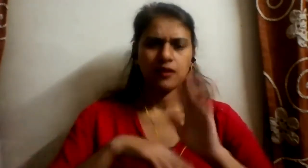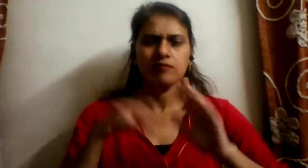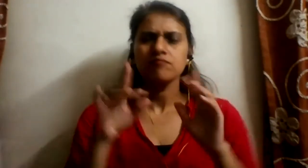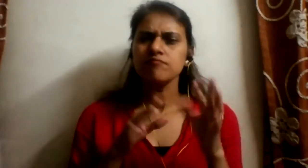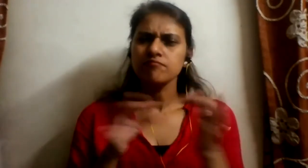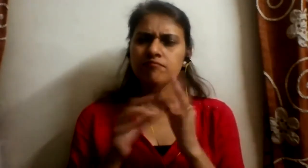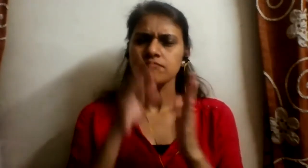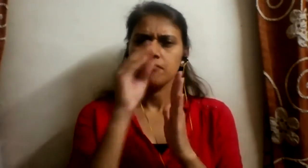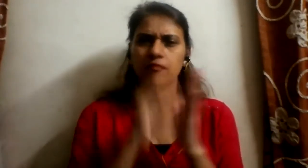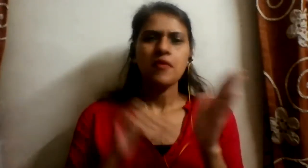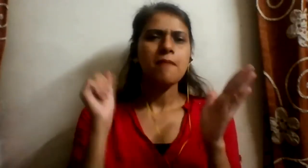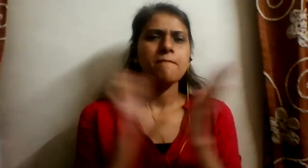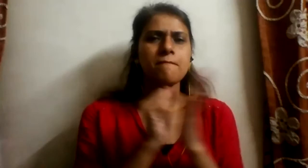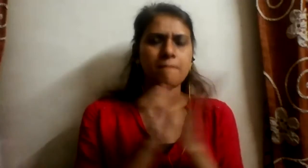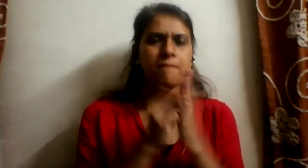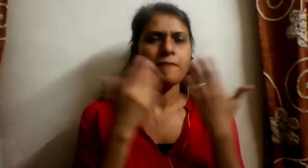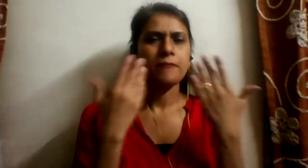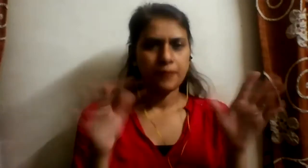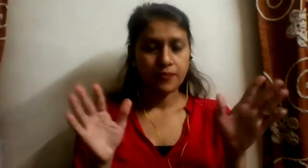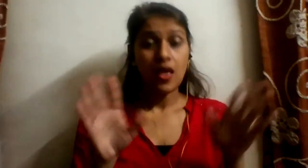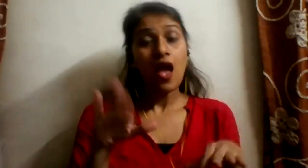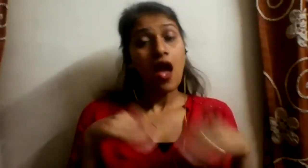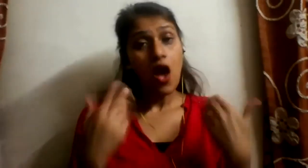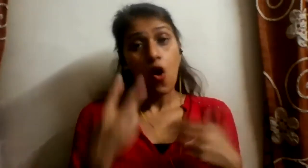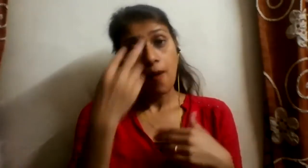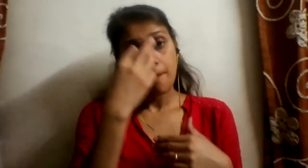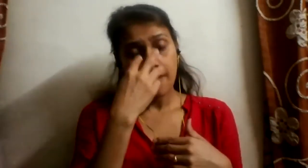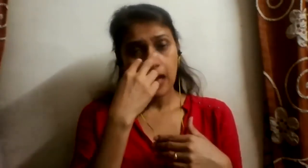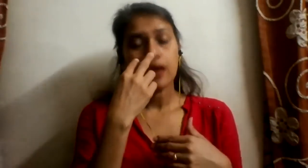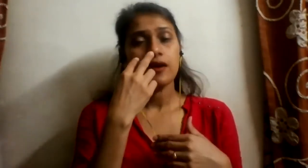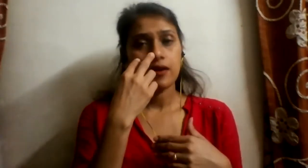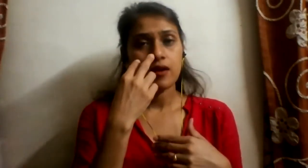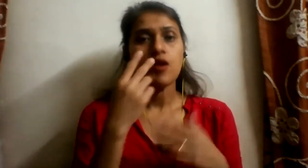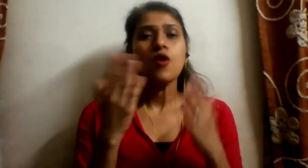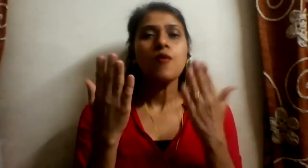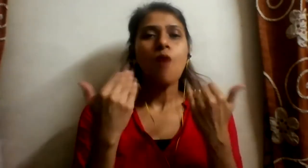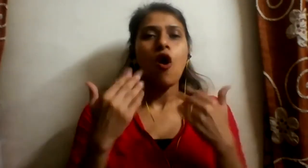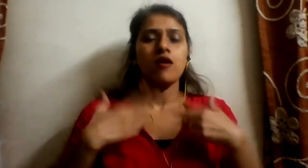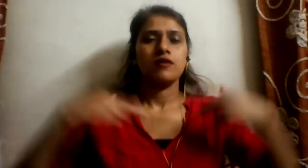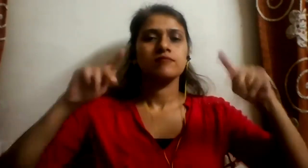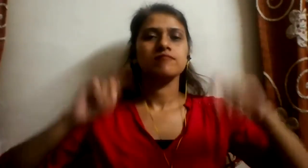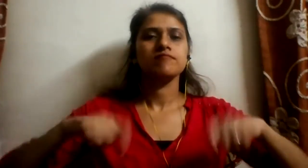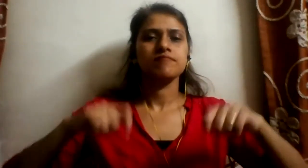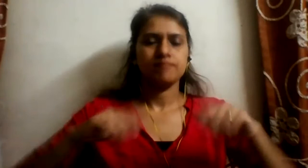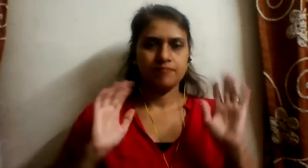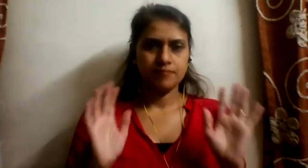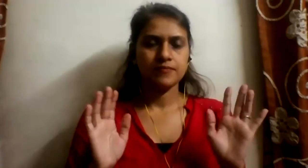impressed as to how a blind person could be able to work as a magistrate. And this question I very often face.